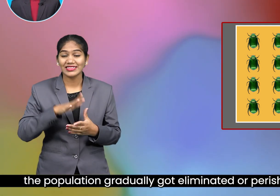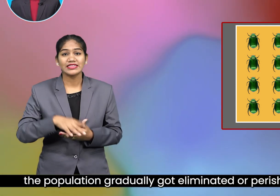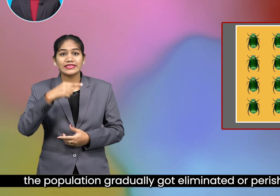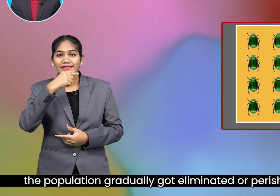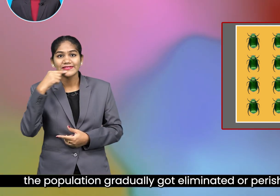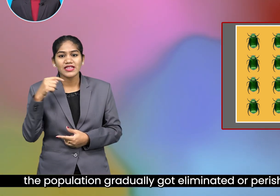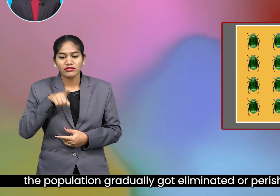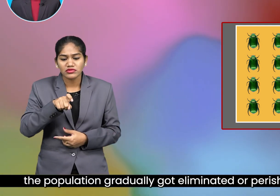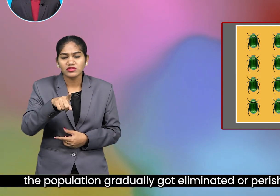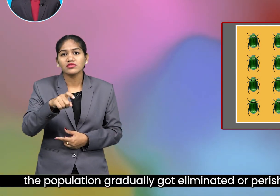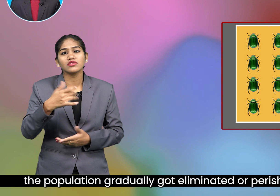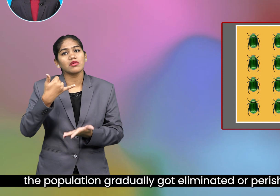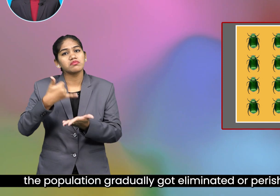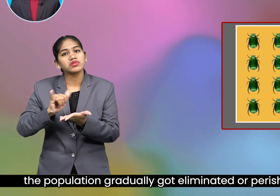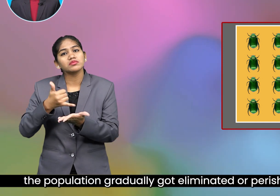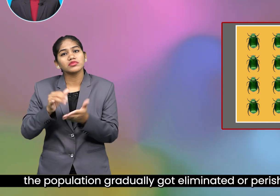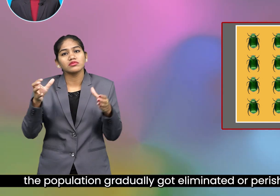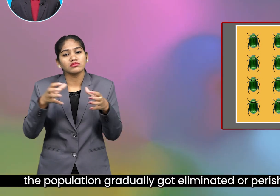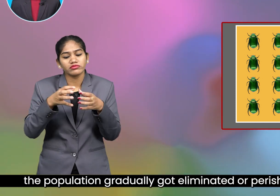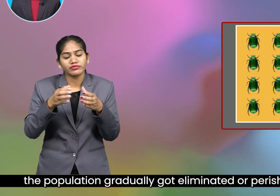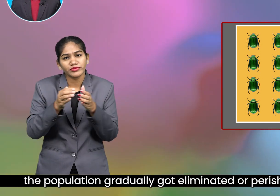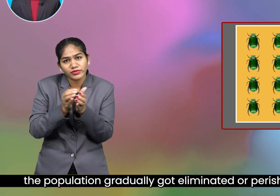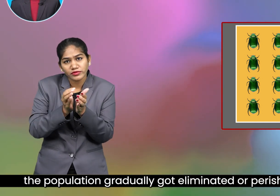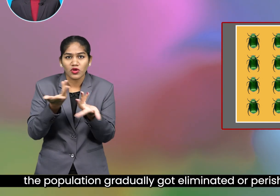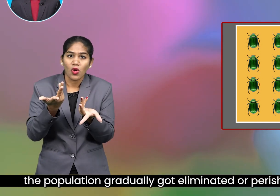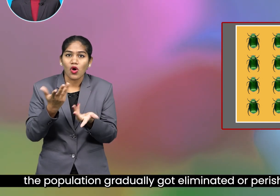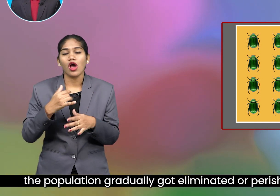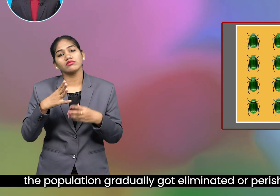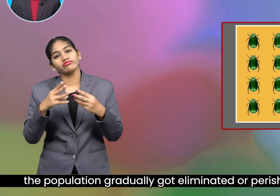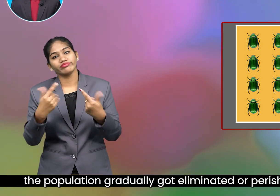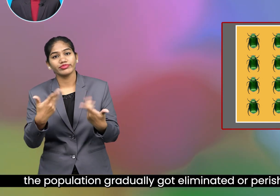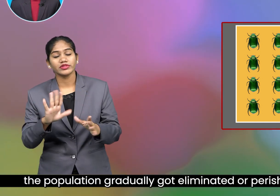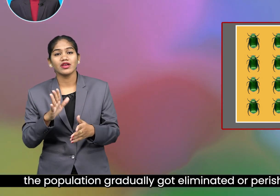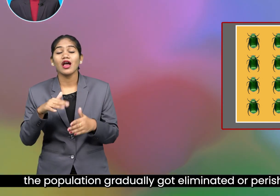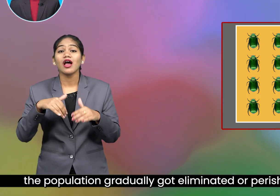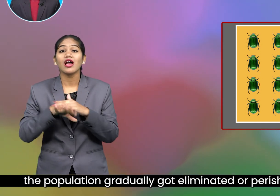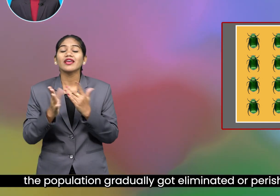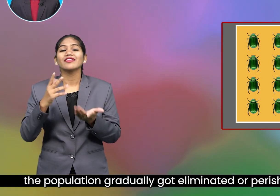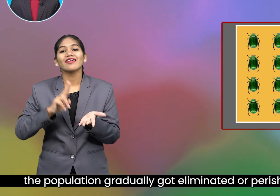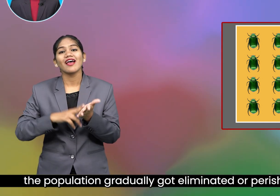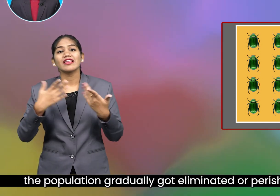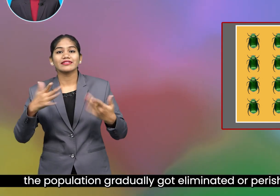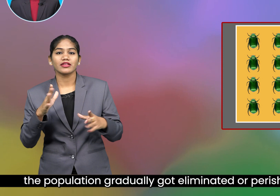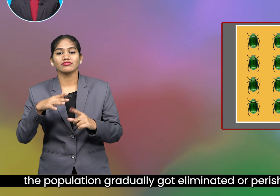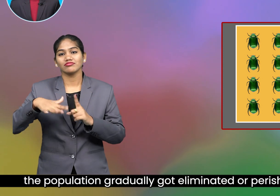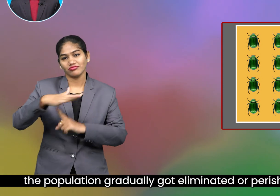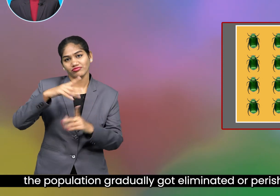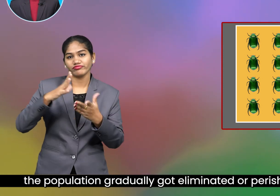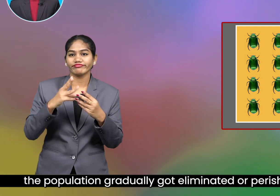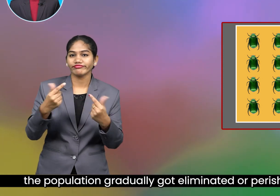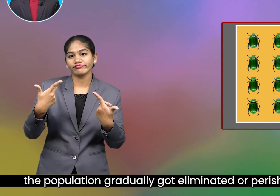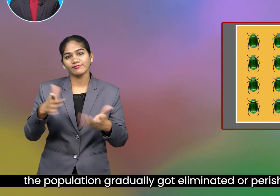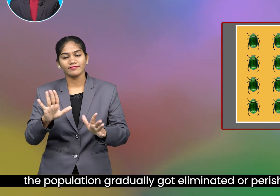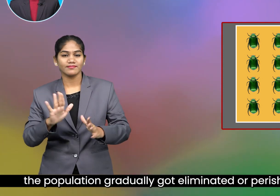gradually got eliminated or perished from the environment.